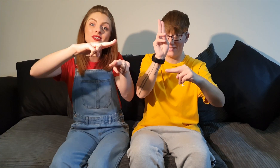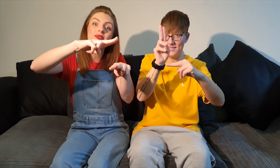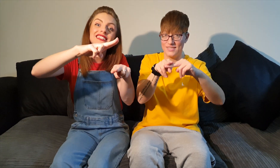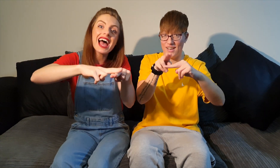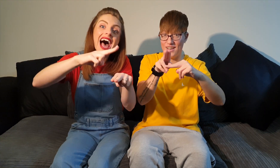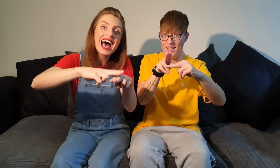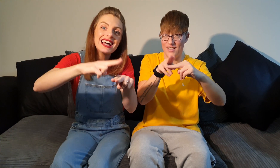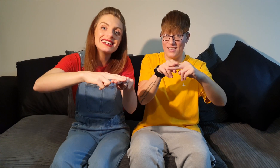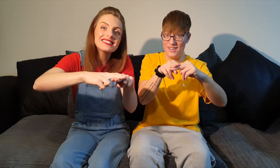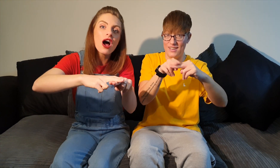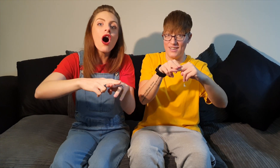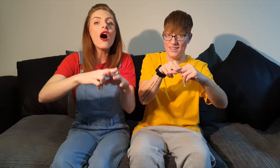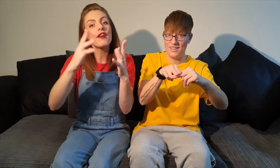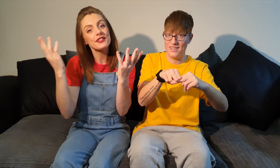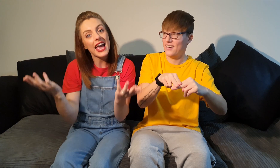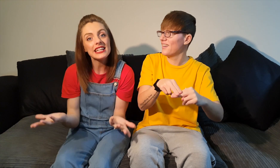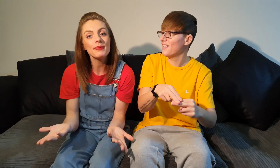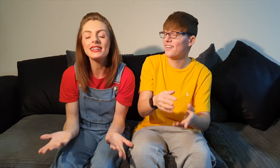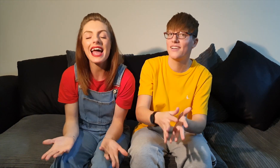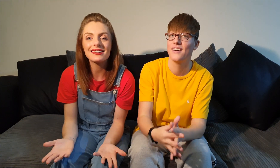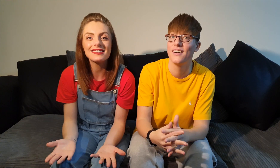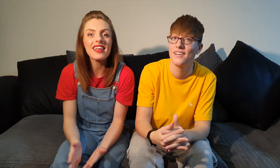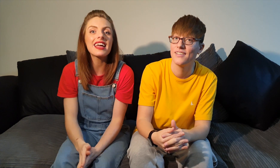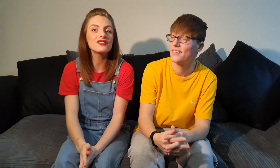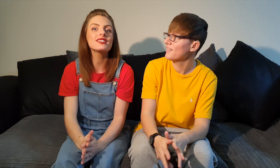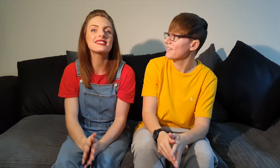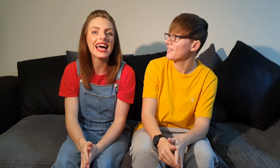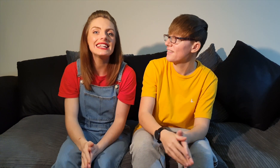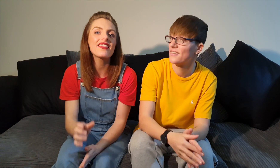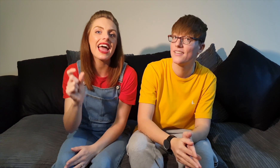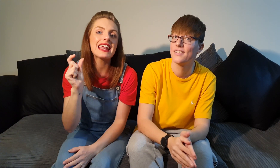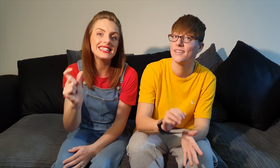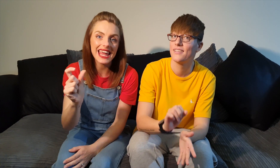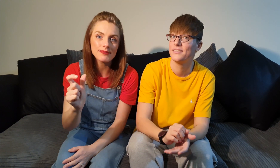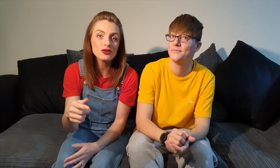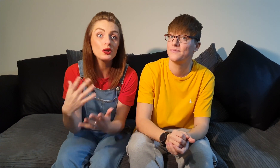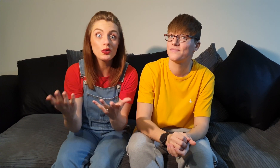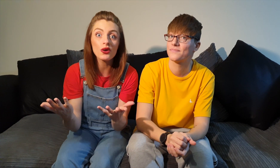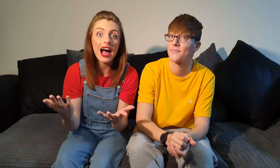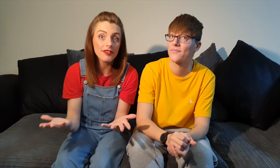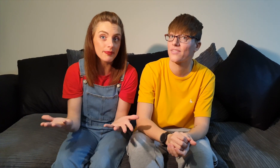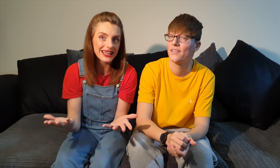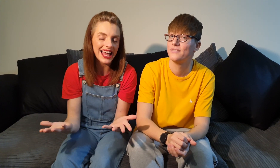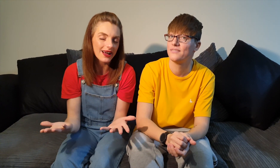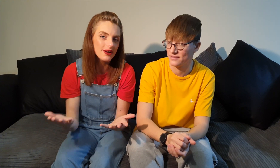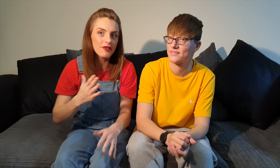to dad. If it's anybody else, then just sign their name so you know your alphabet now. If it was